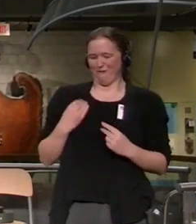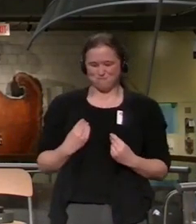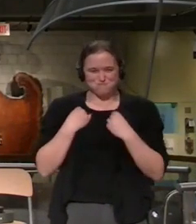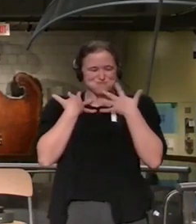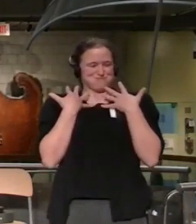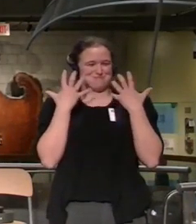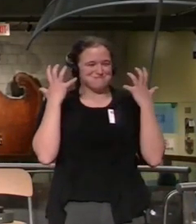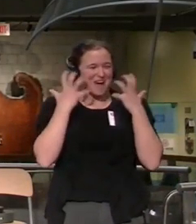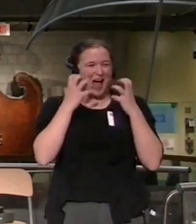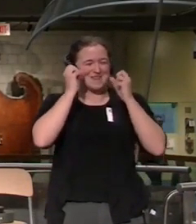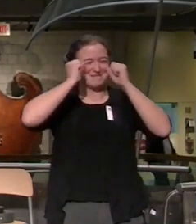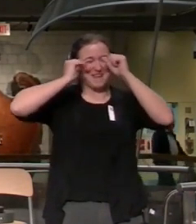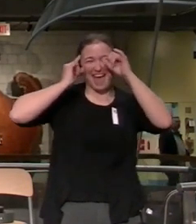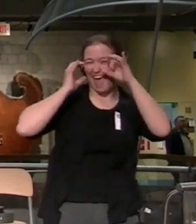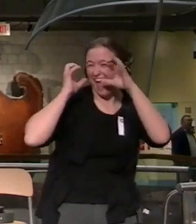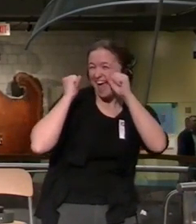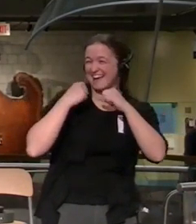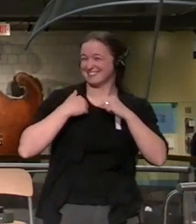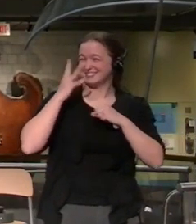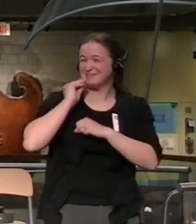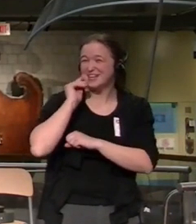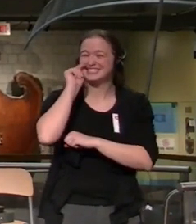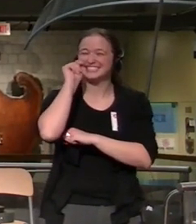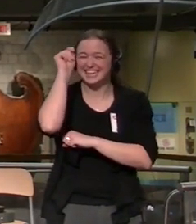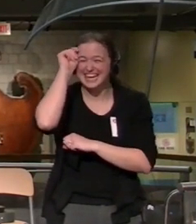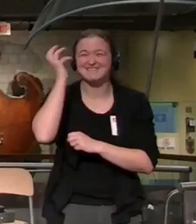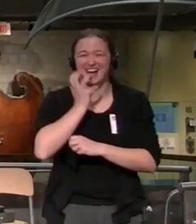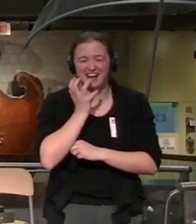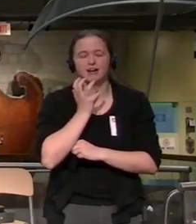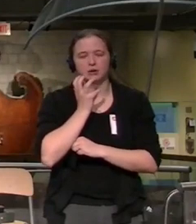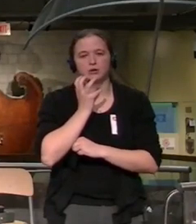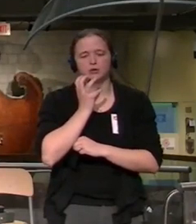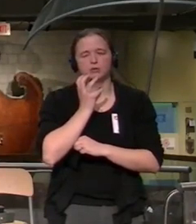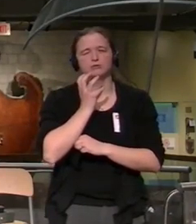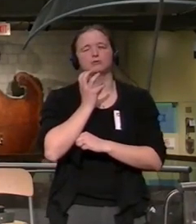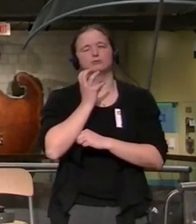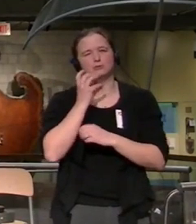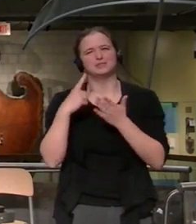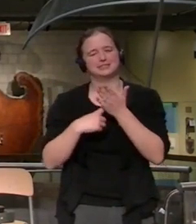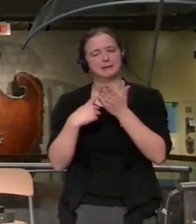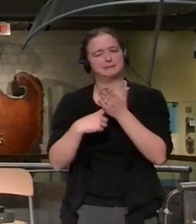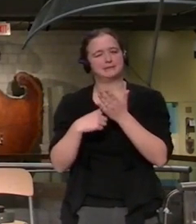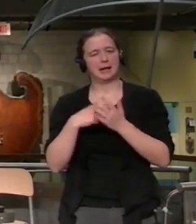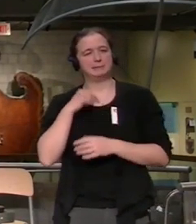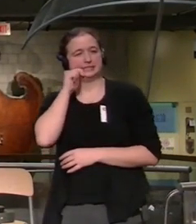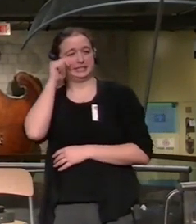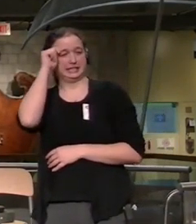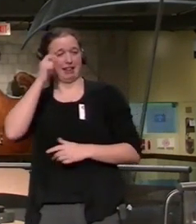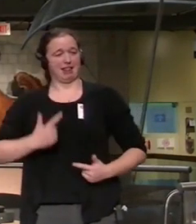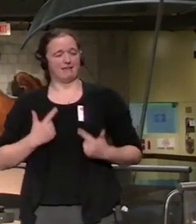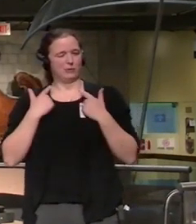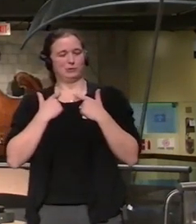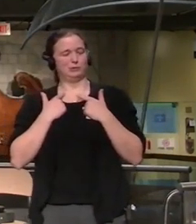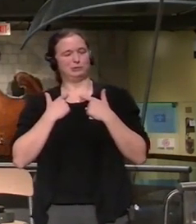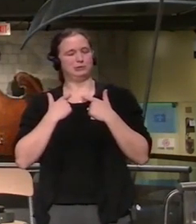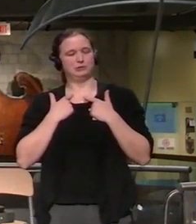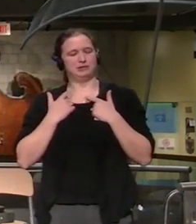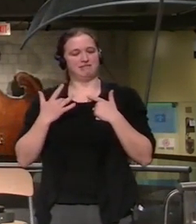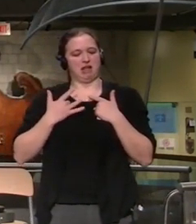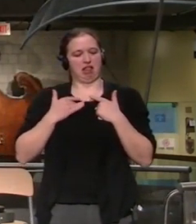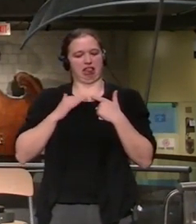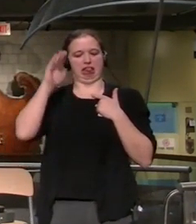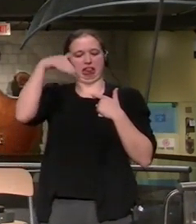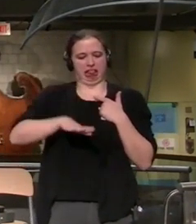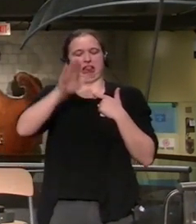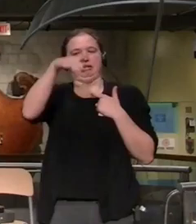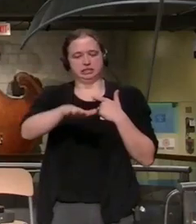skydiving. But we know that that's not the whole story. We also know that life as a teenager can also be really a roller coaster ride.